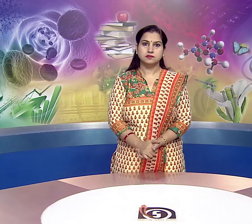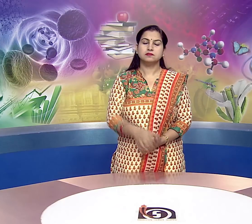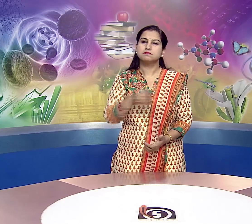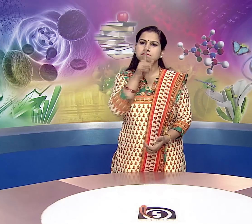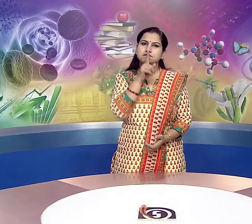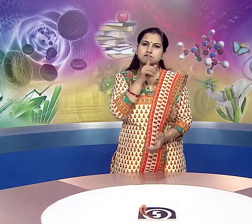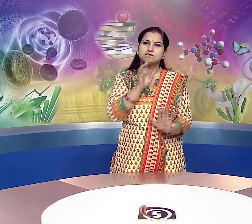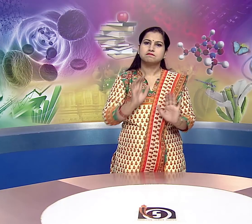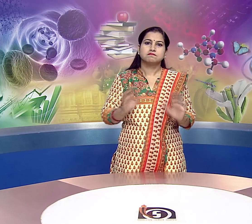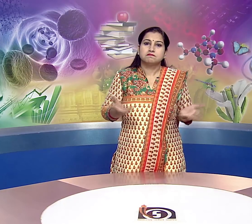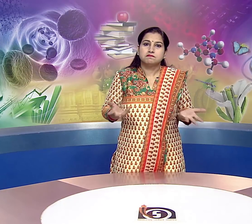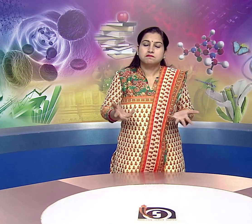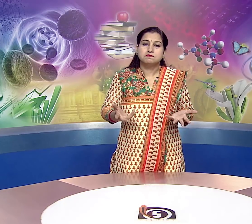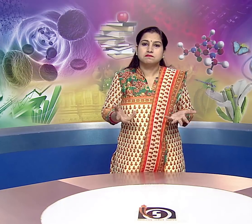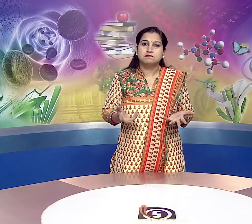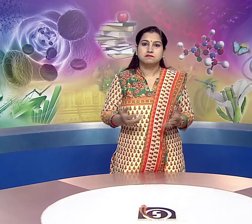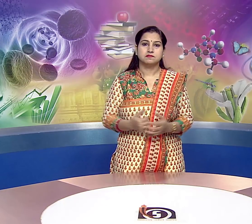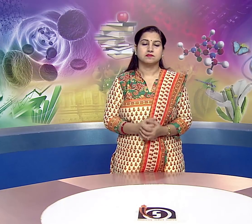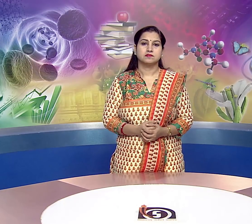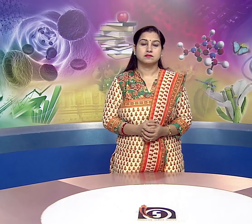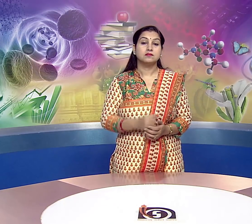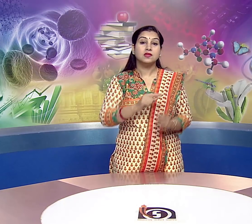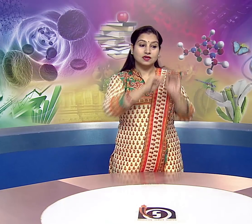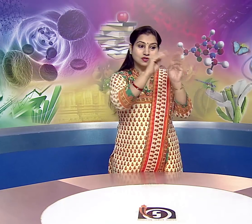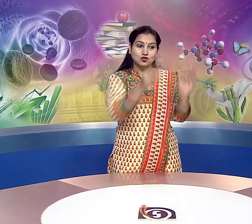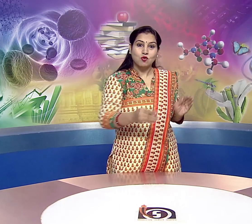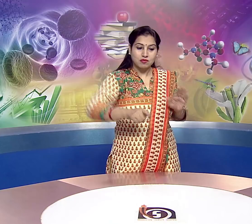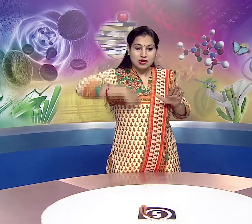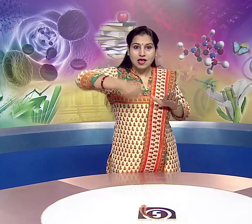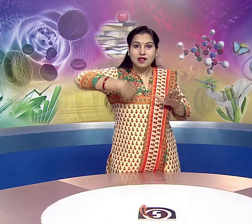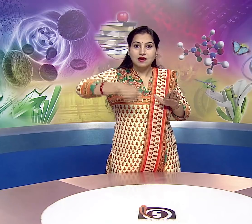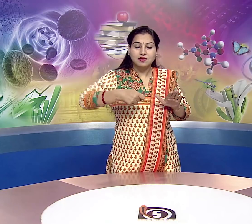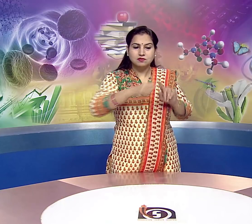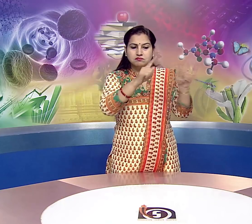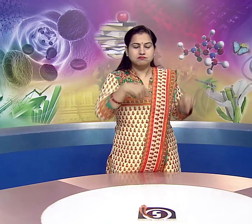He stopped in front of a tailor's shop